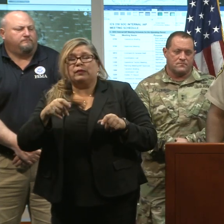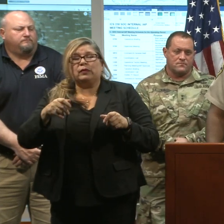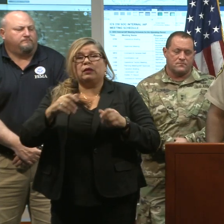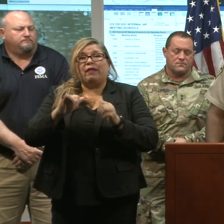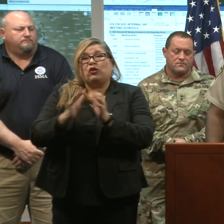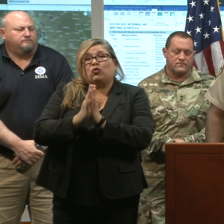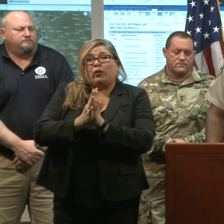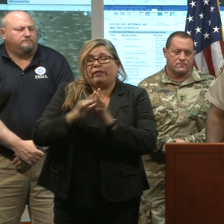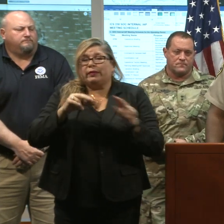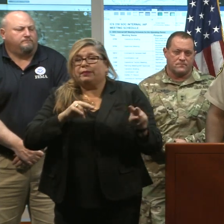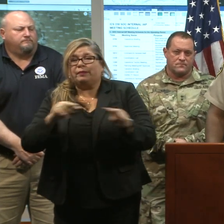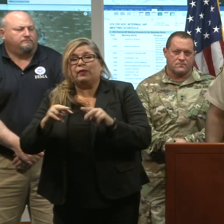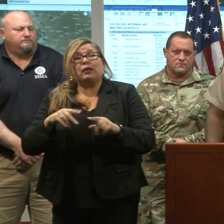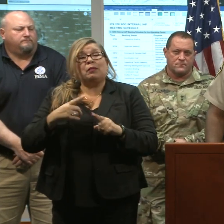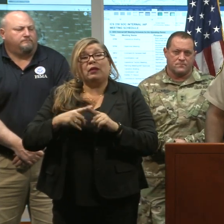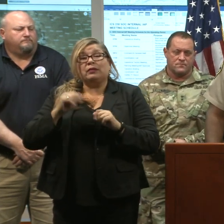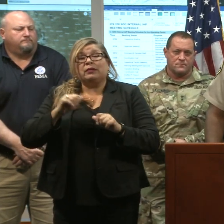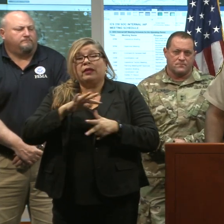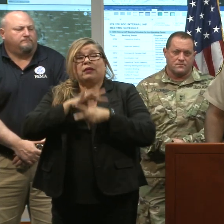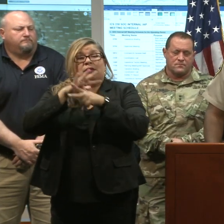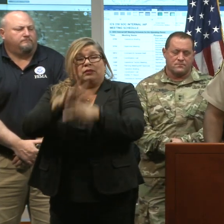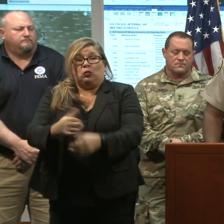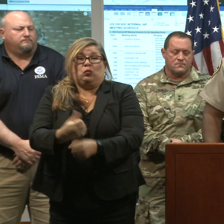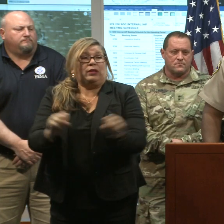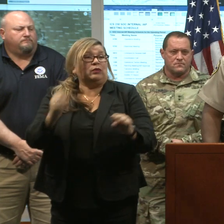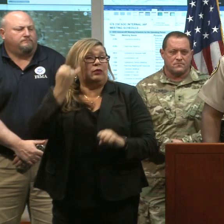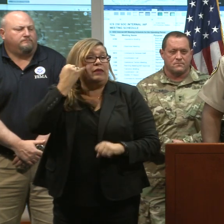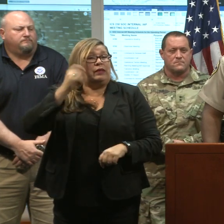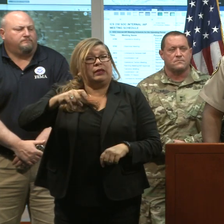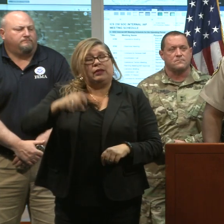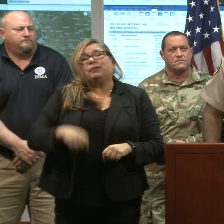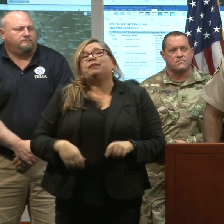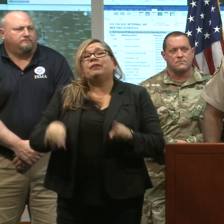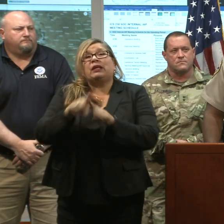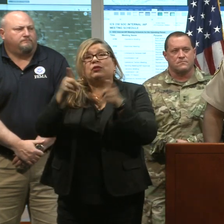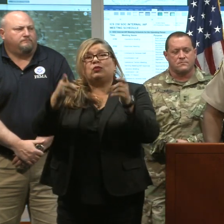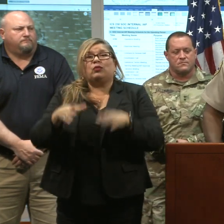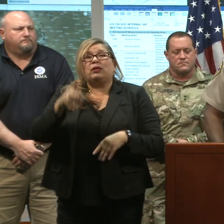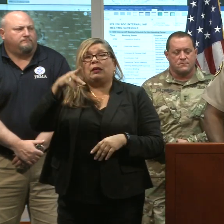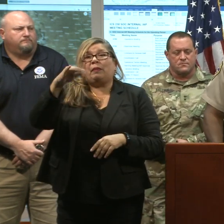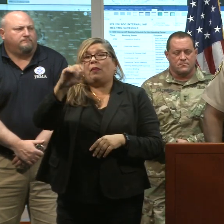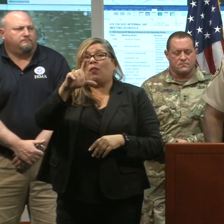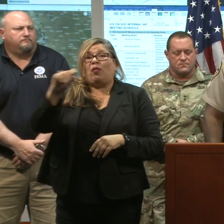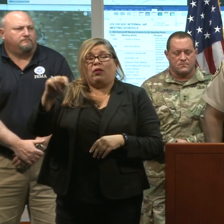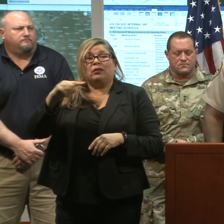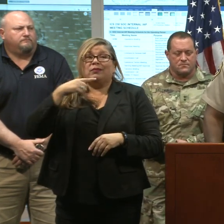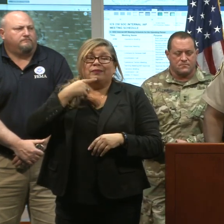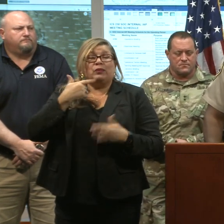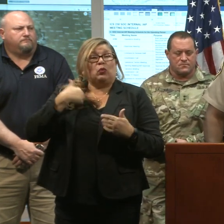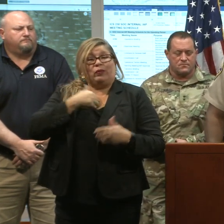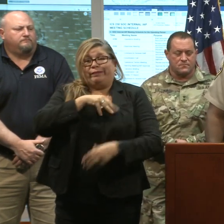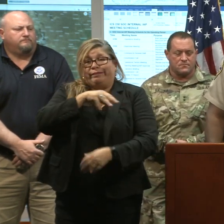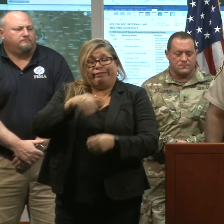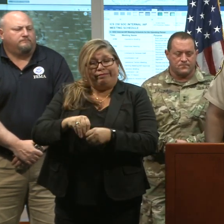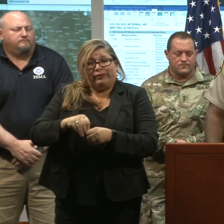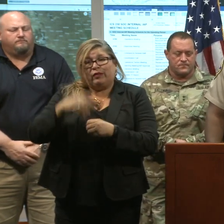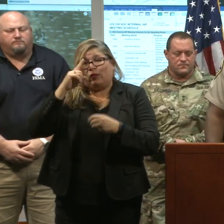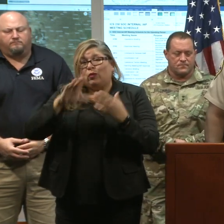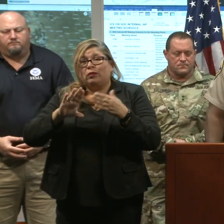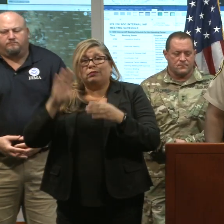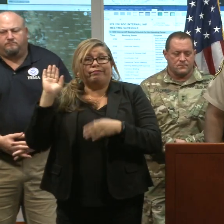also rescue if needed. And as Director Pinlot said, we're in it for the long haul. We're at the very,